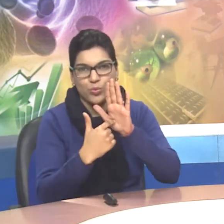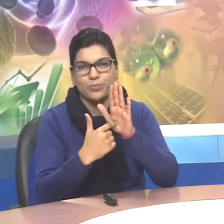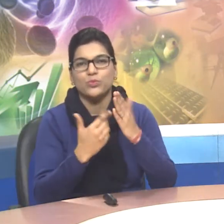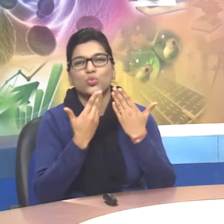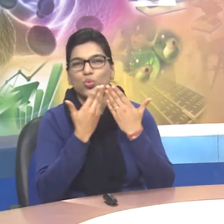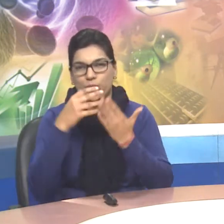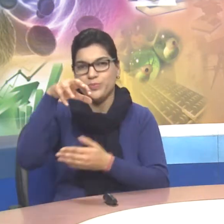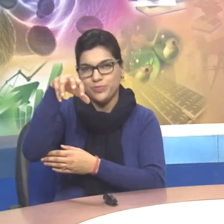school.